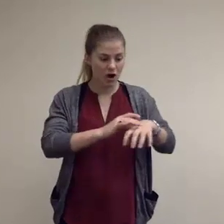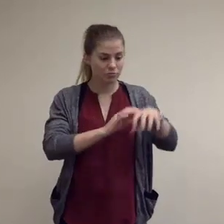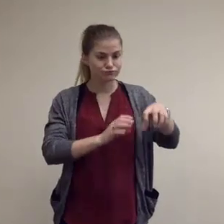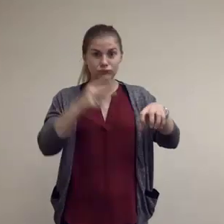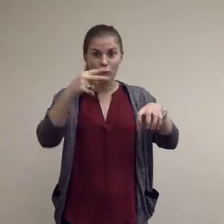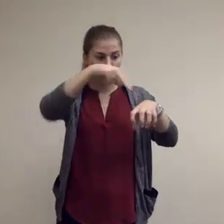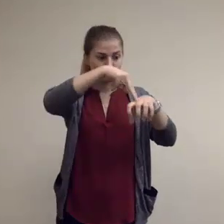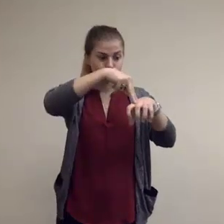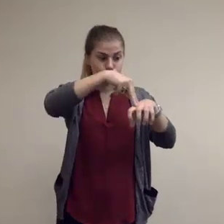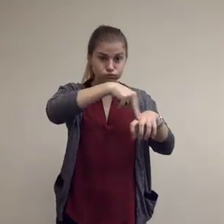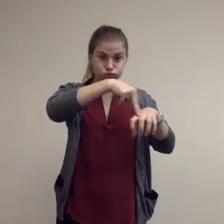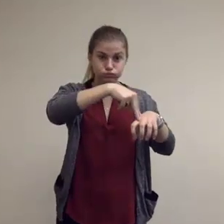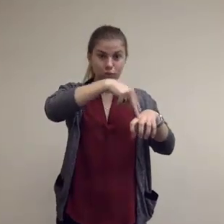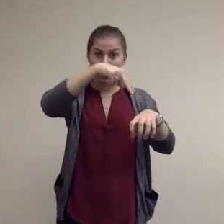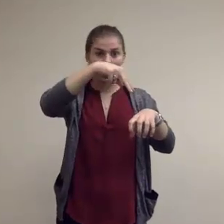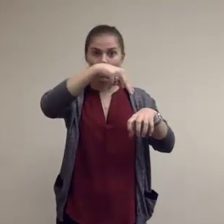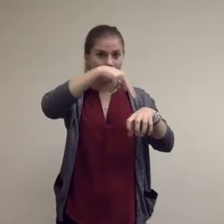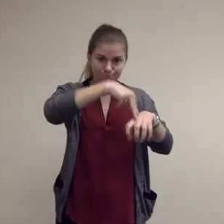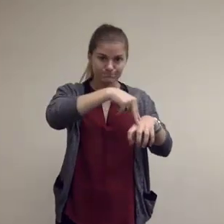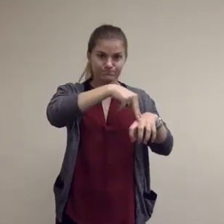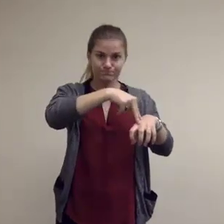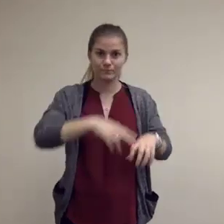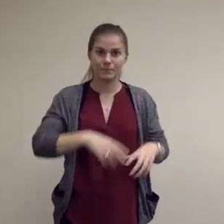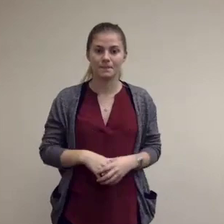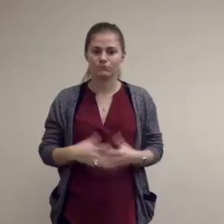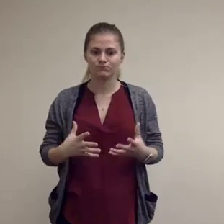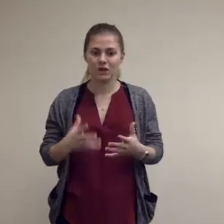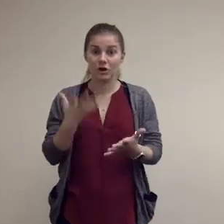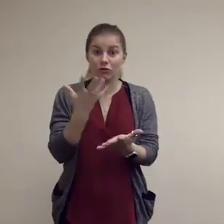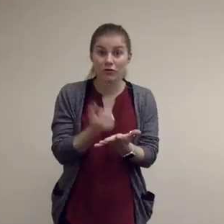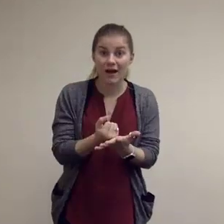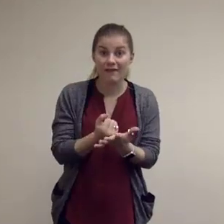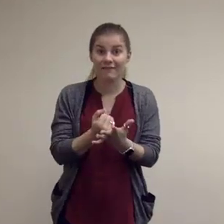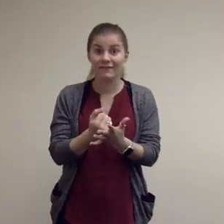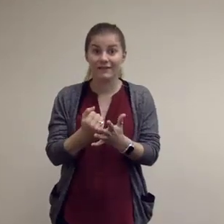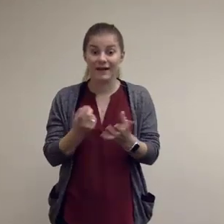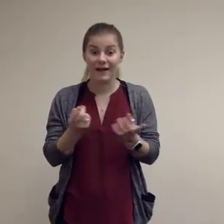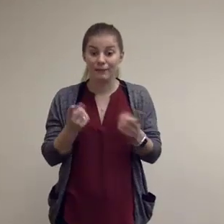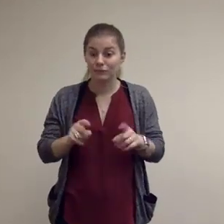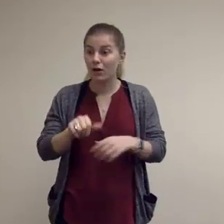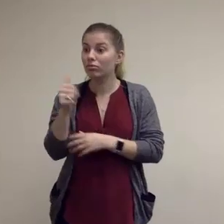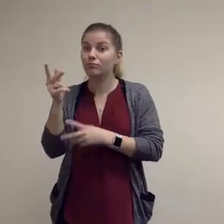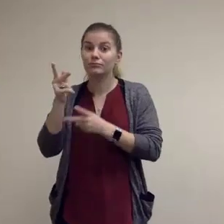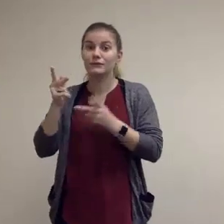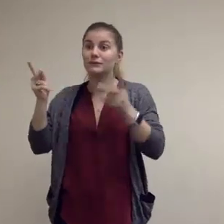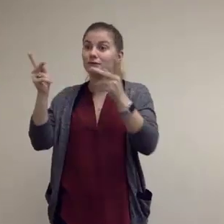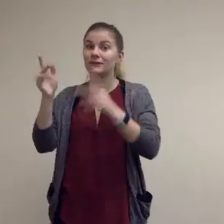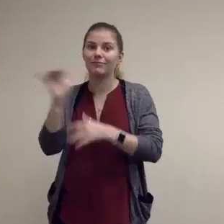Gravity exists a lot of other places. Does gravity exist on the moon? No, we don't know. No, because